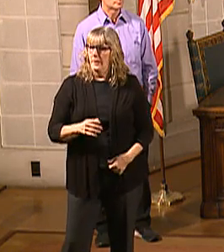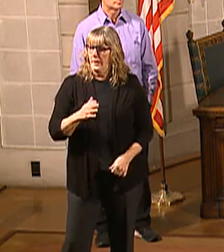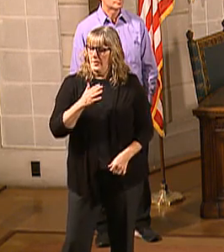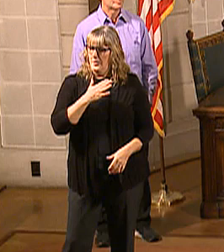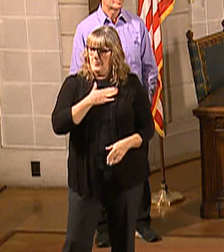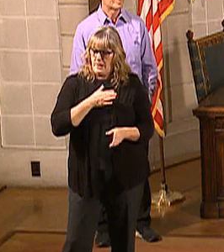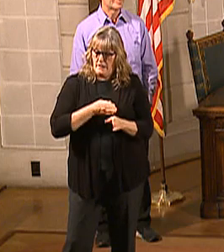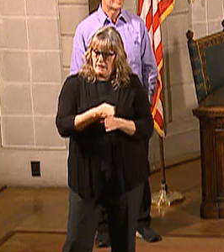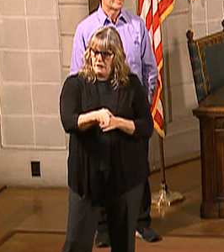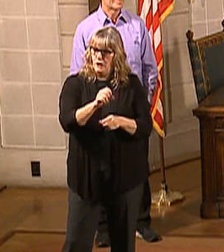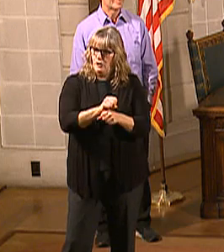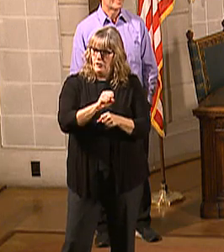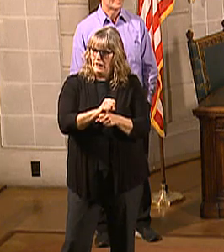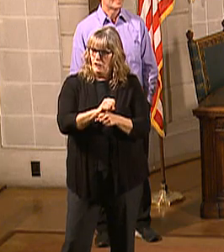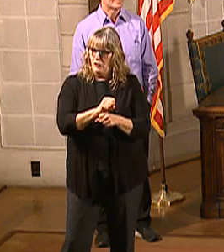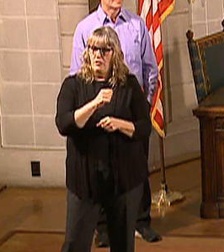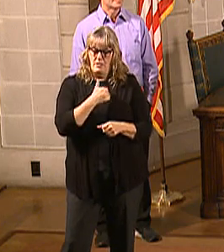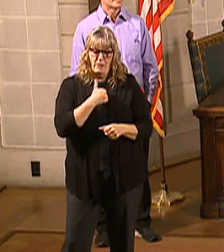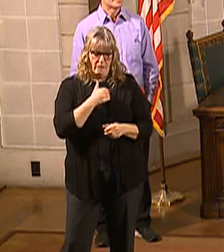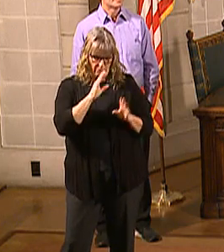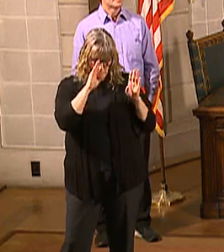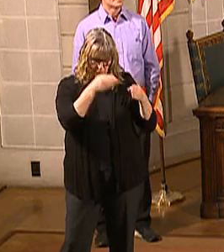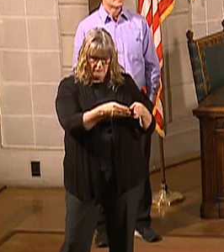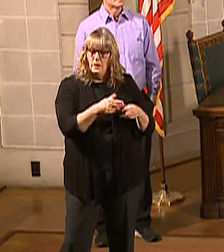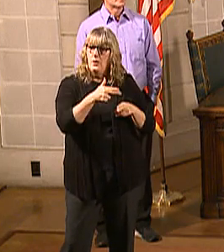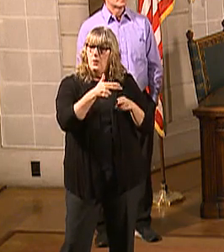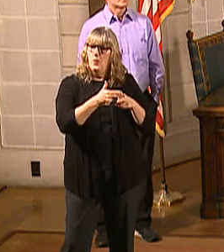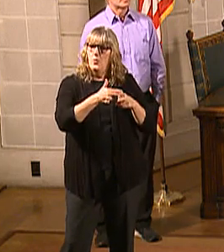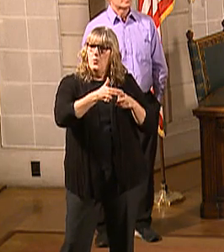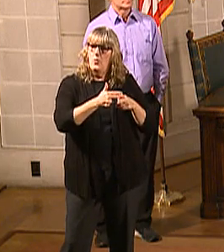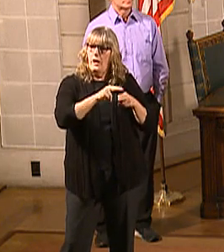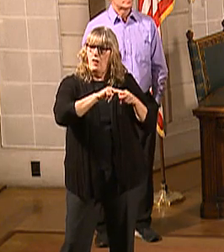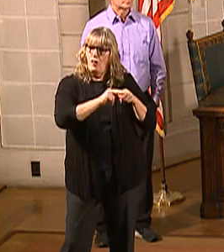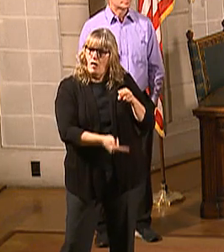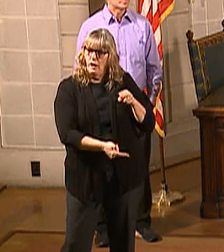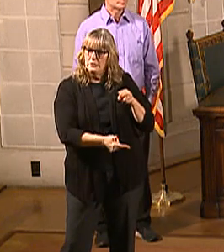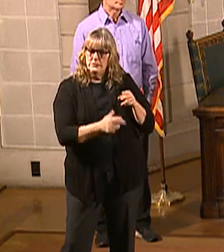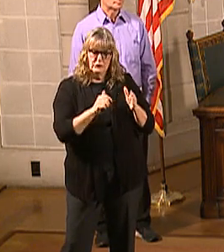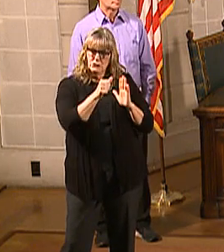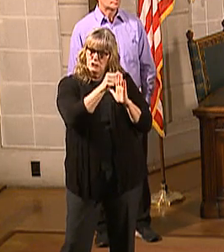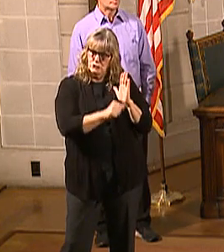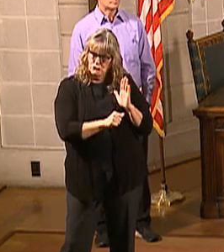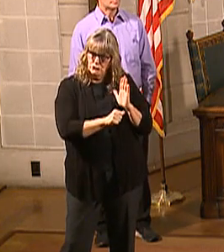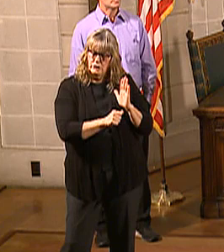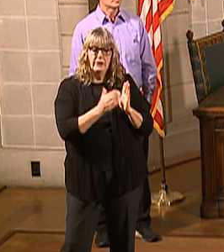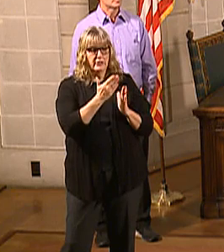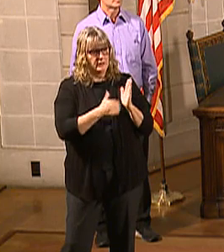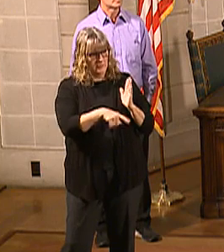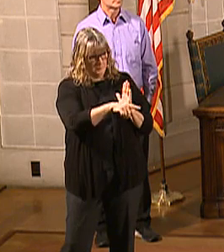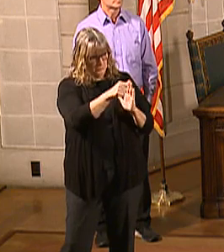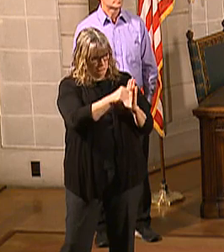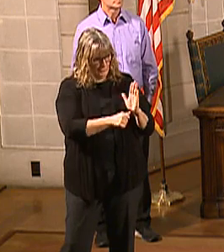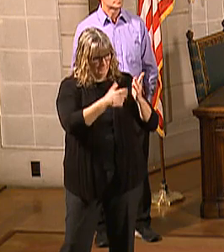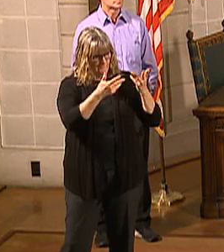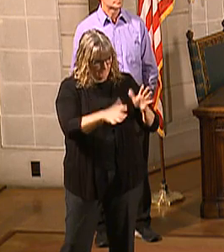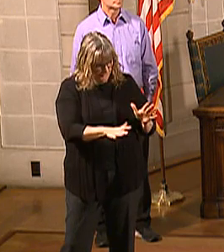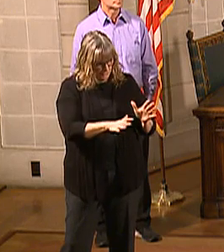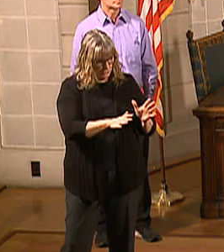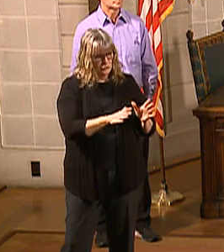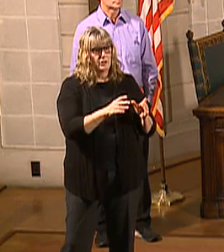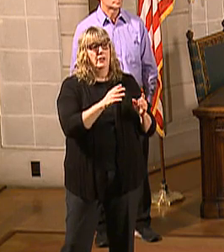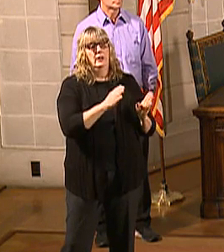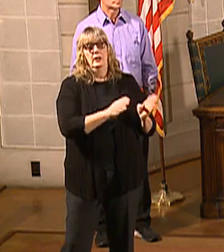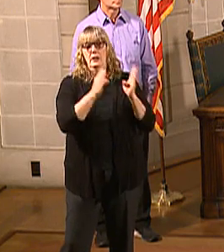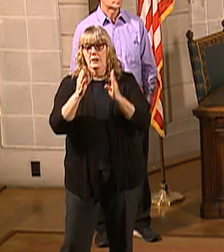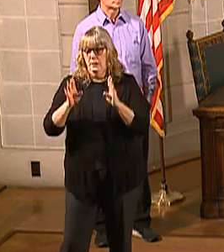career out of doing weight loss surgery, and I knew that patients after surgery that did some sort of weight training to maintain their